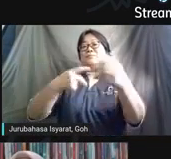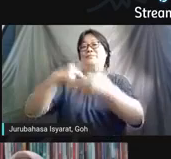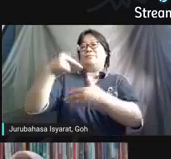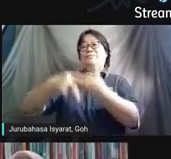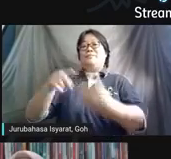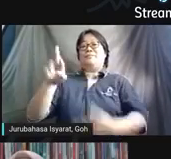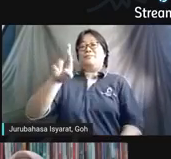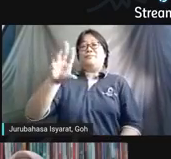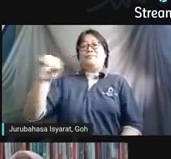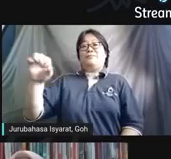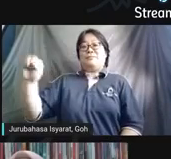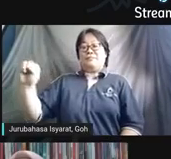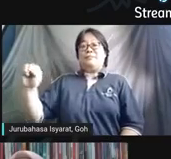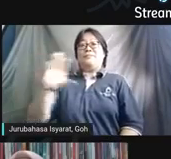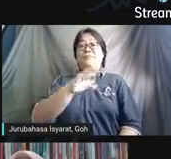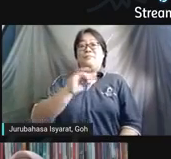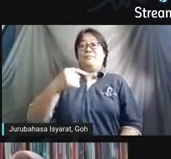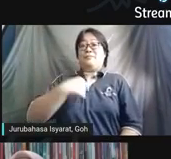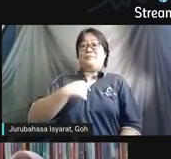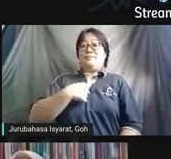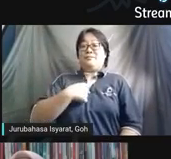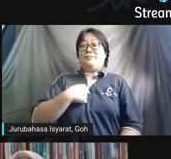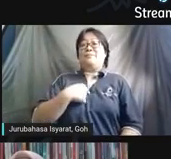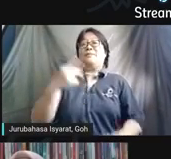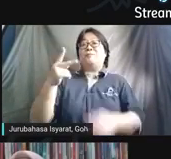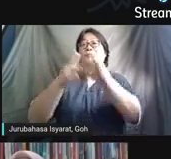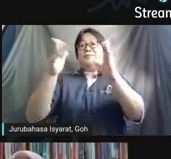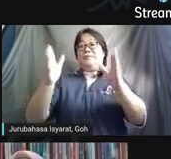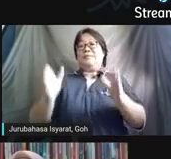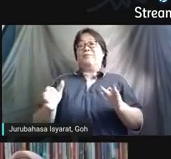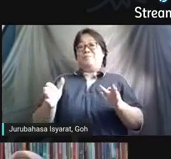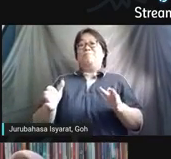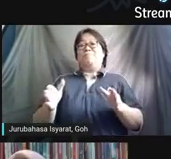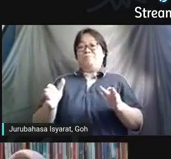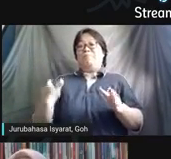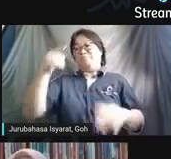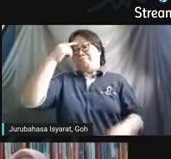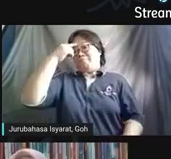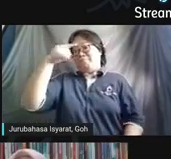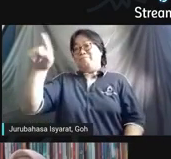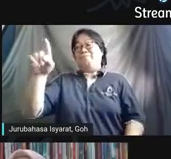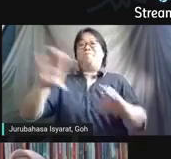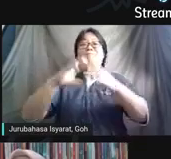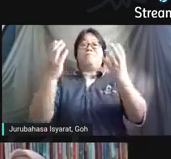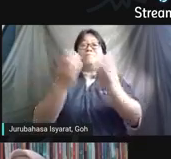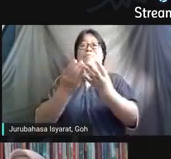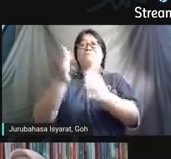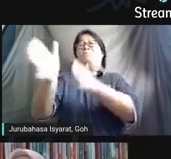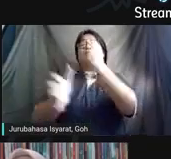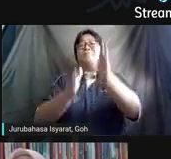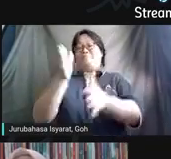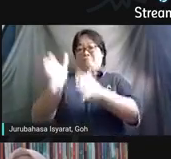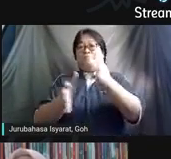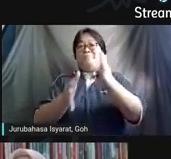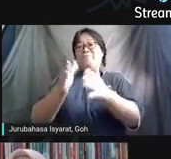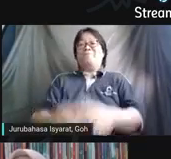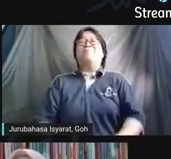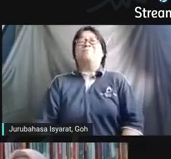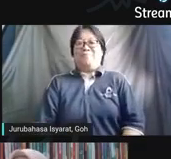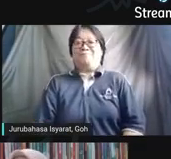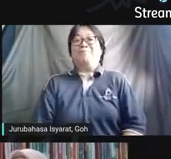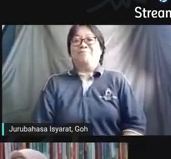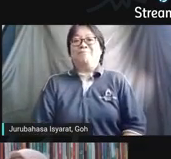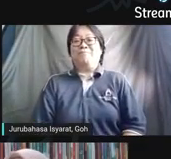dan saya salah satu partisipan untuk kelas bahasa isyarat ni lah.